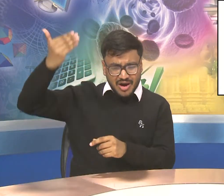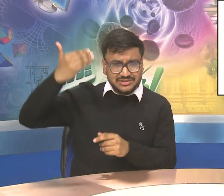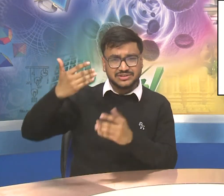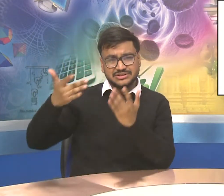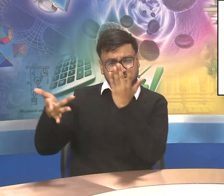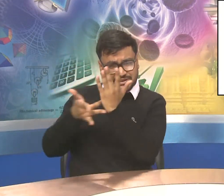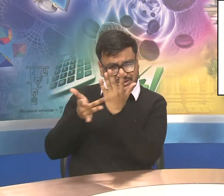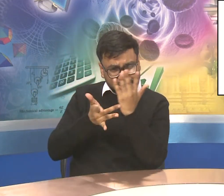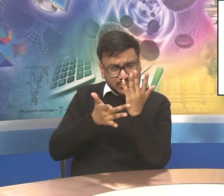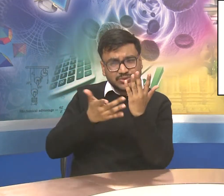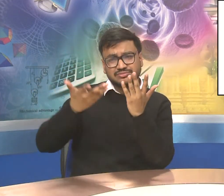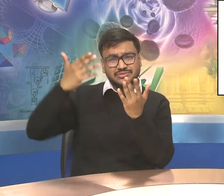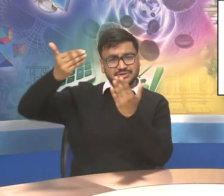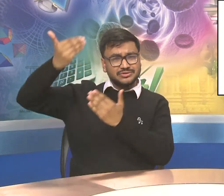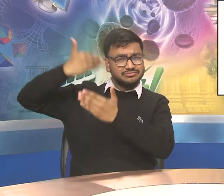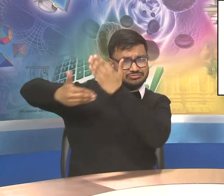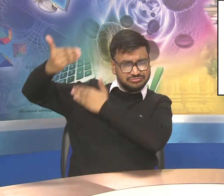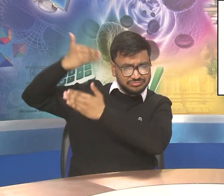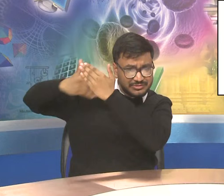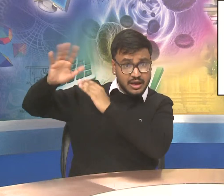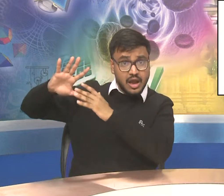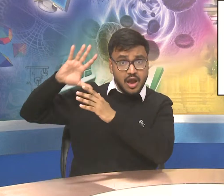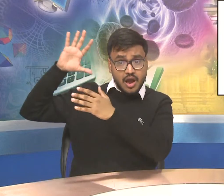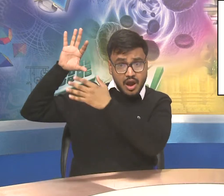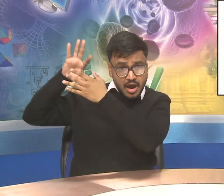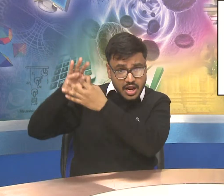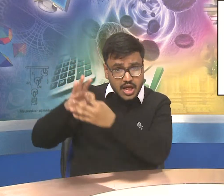Traditional is something which is linked to our